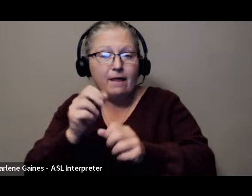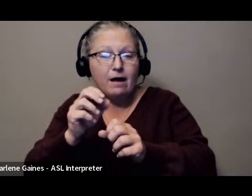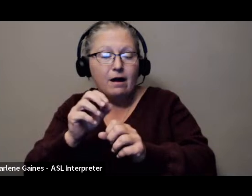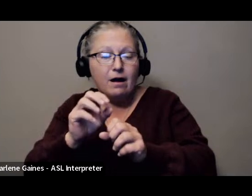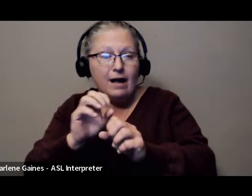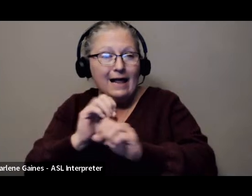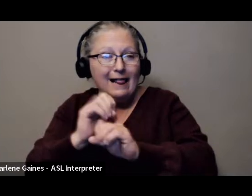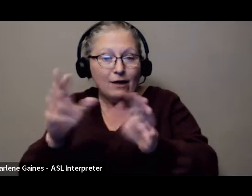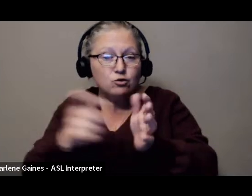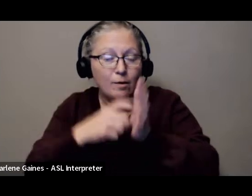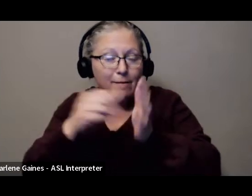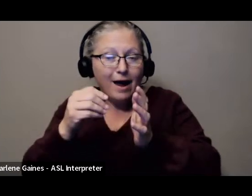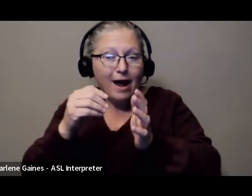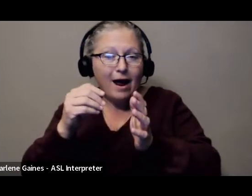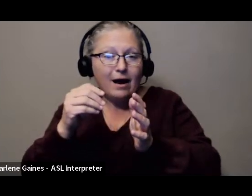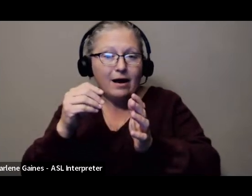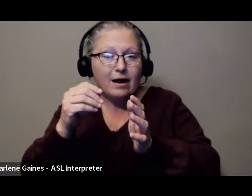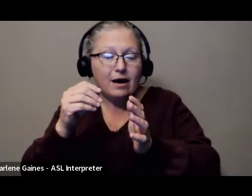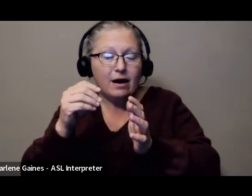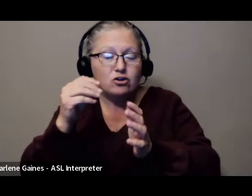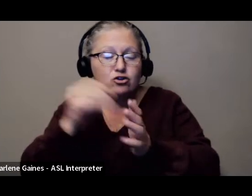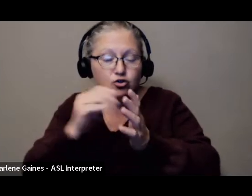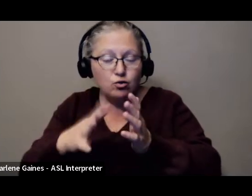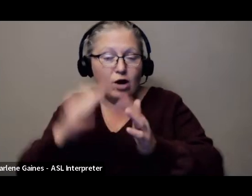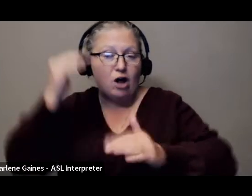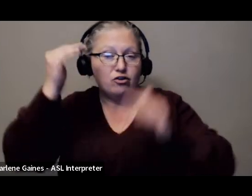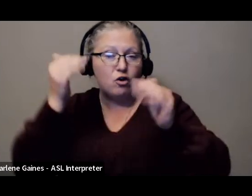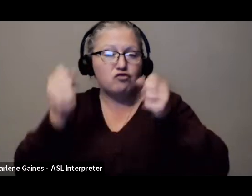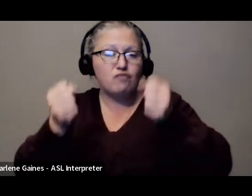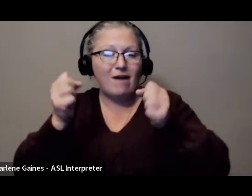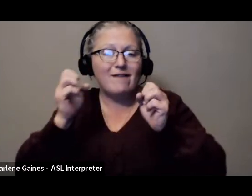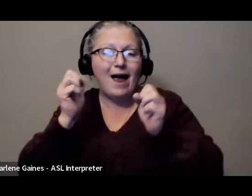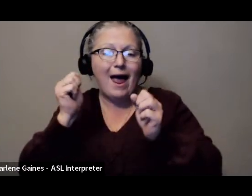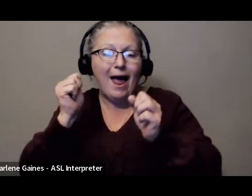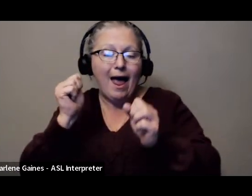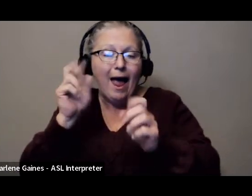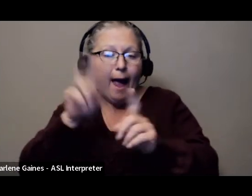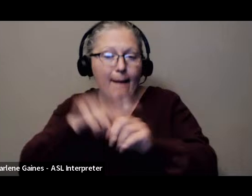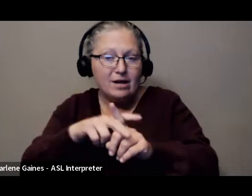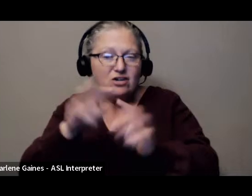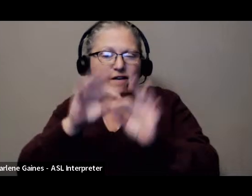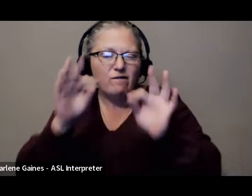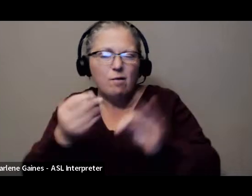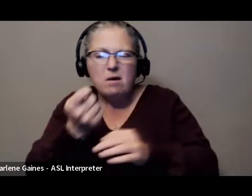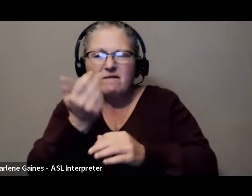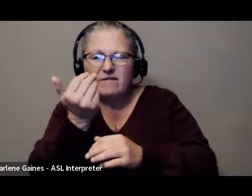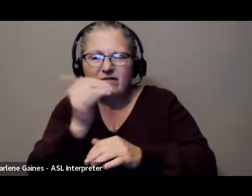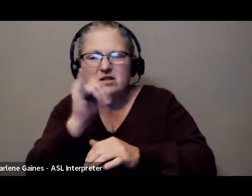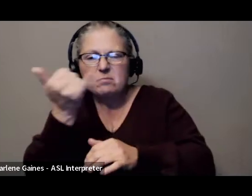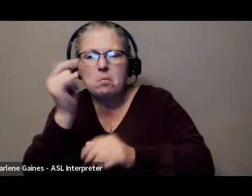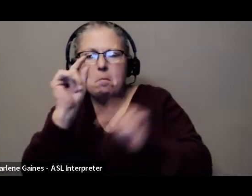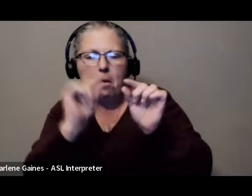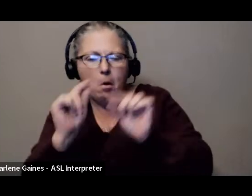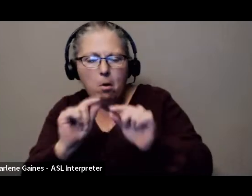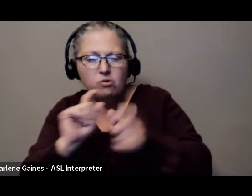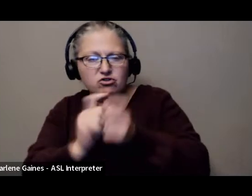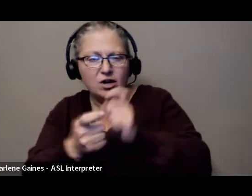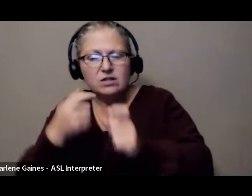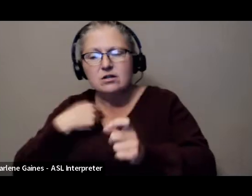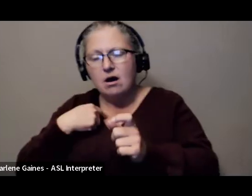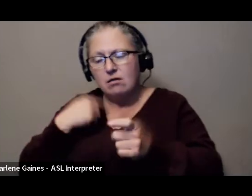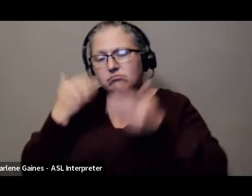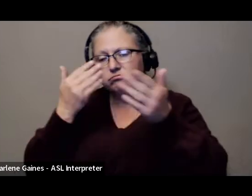our student adult driver application form, along with 15 other smaller changes. I make a motion to approve